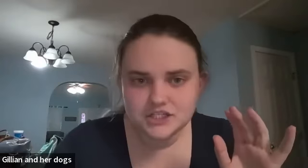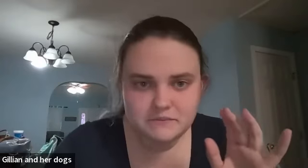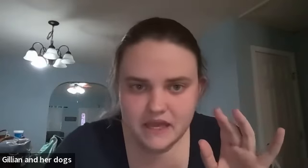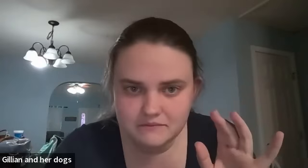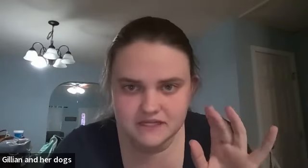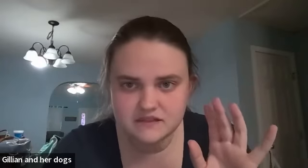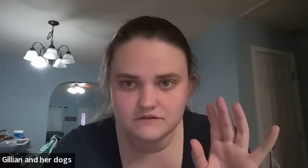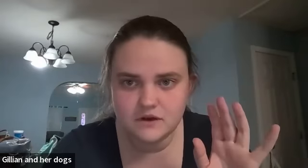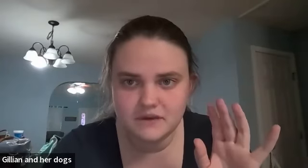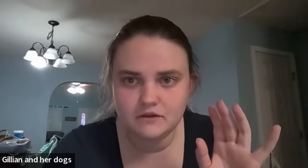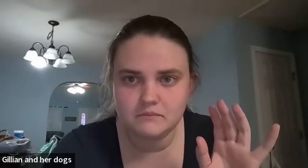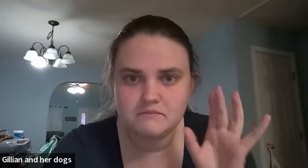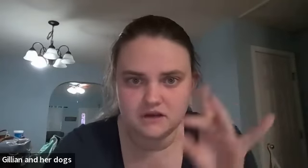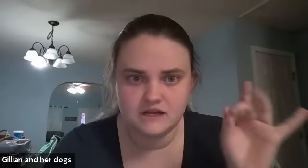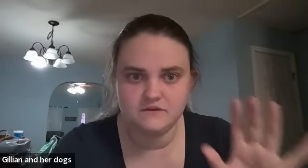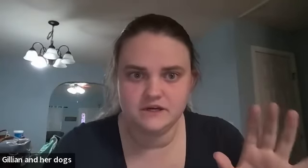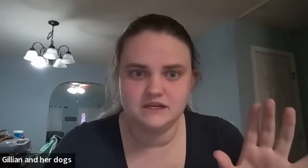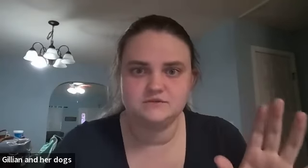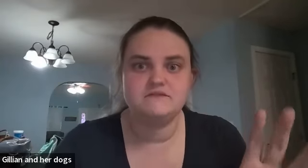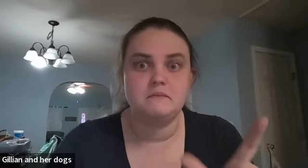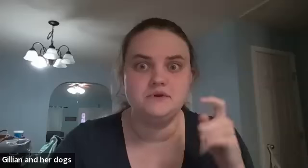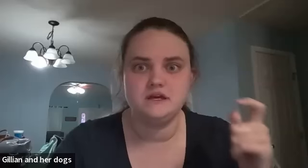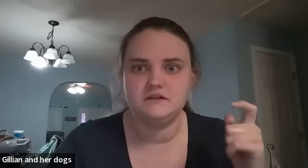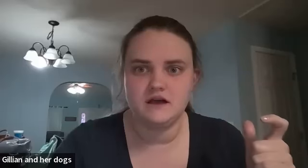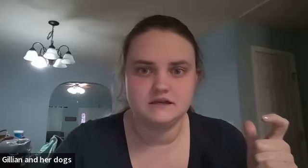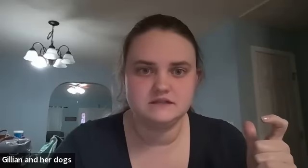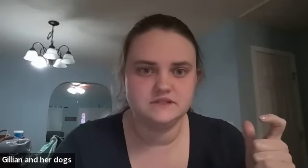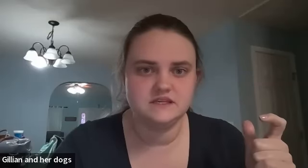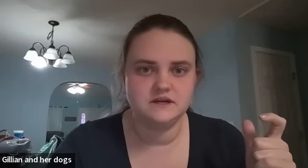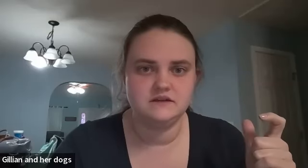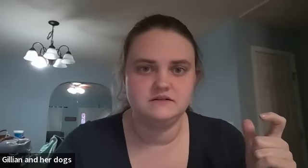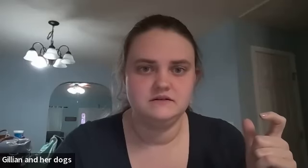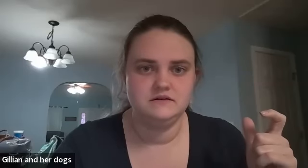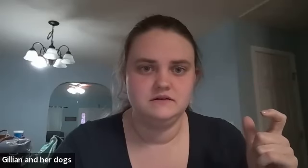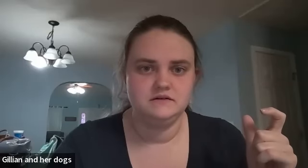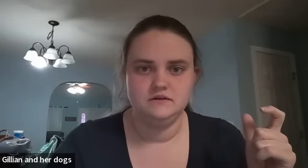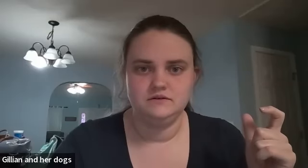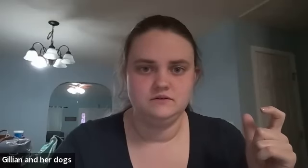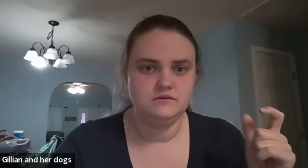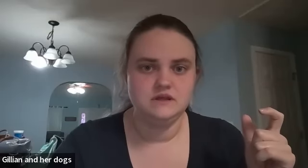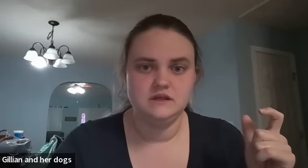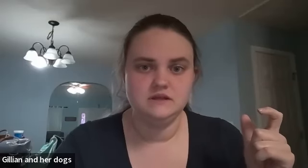actually pin myself, so I might look bigger to everybody because we have a big class. Let me see if I can do